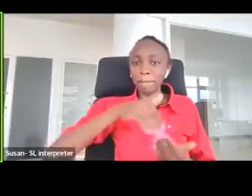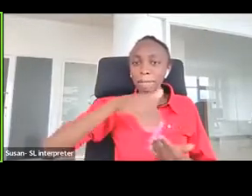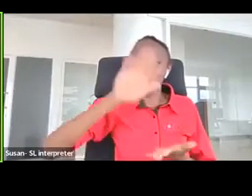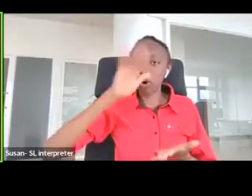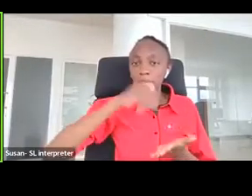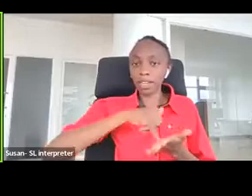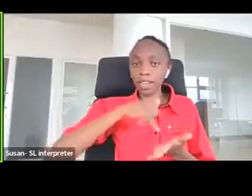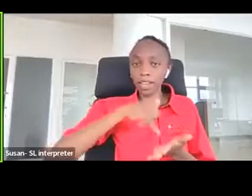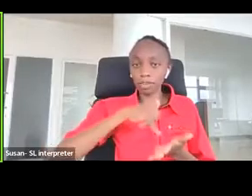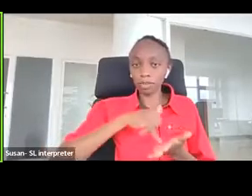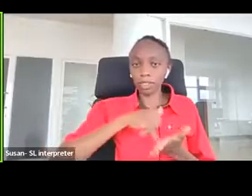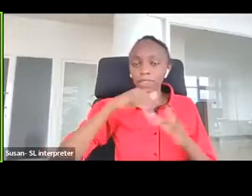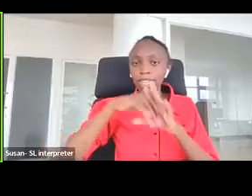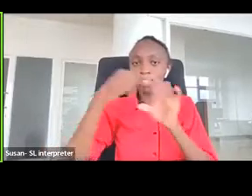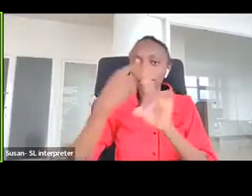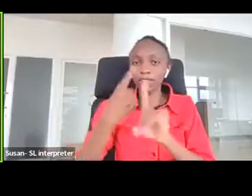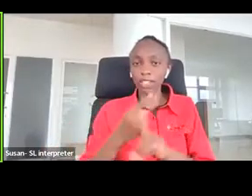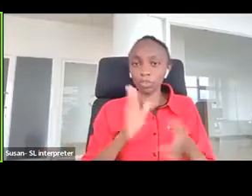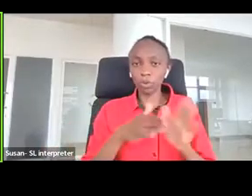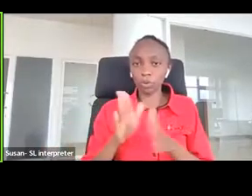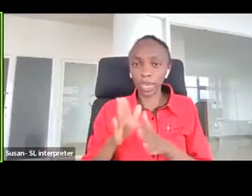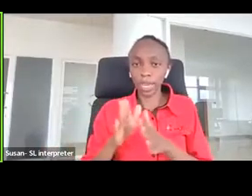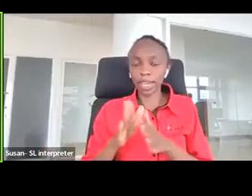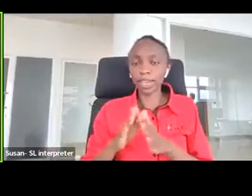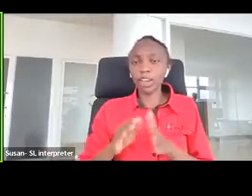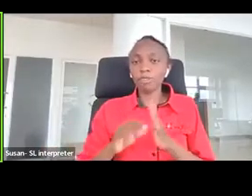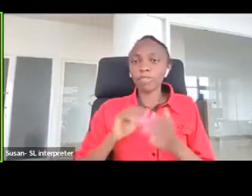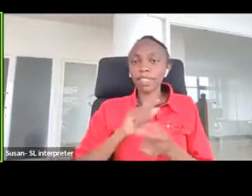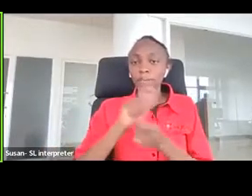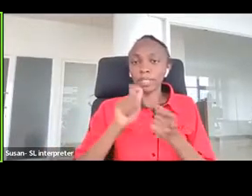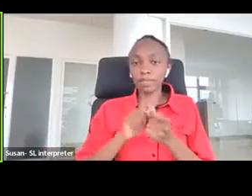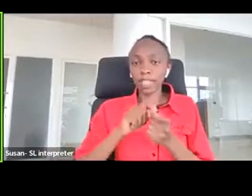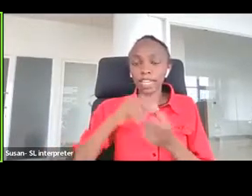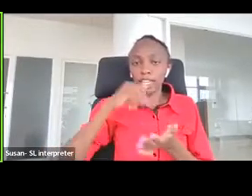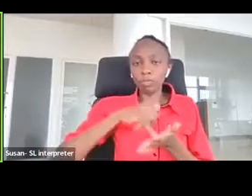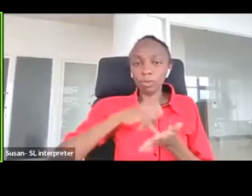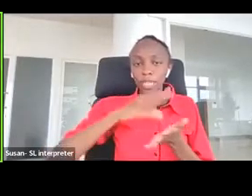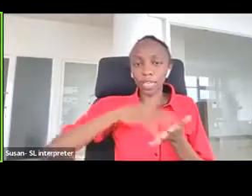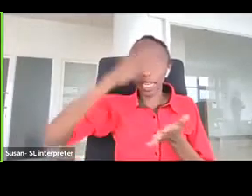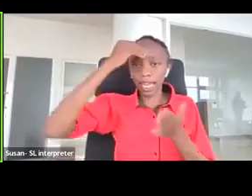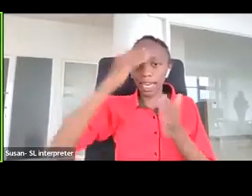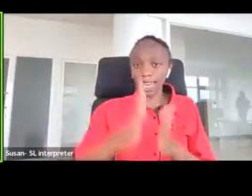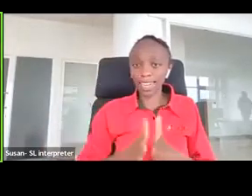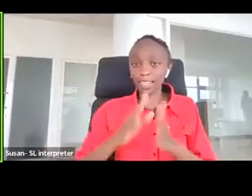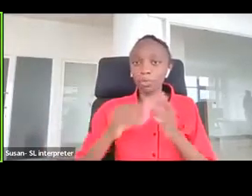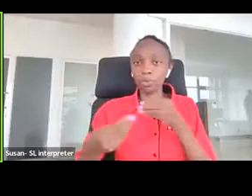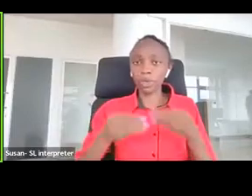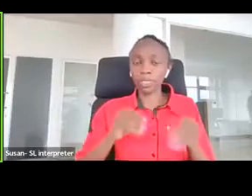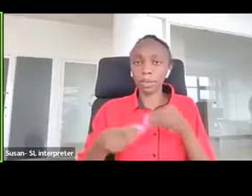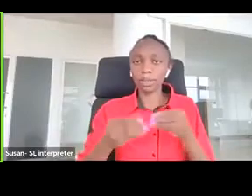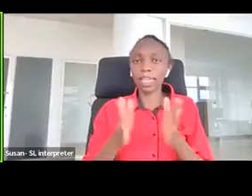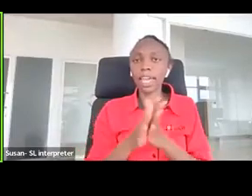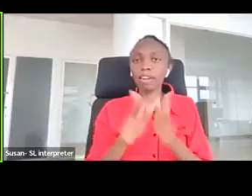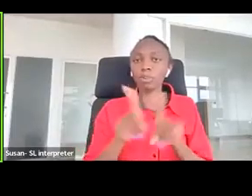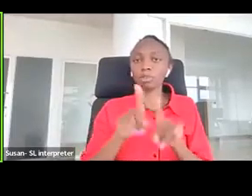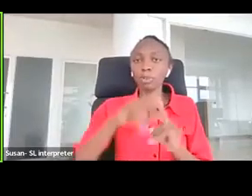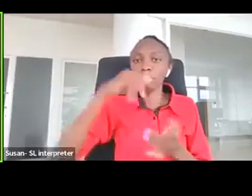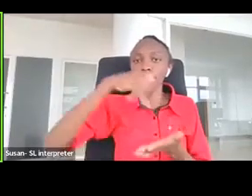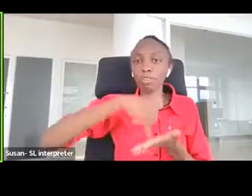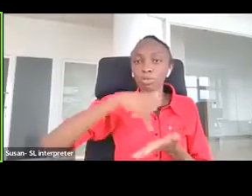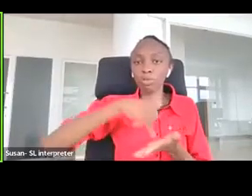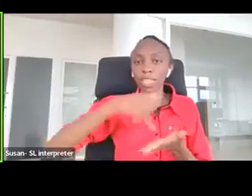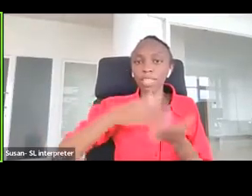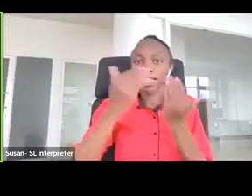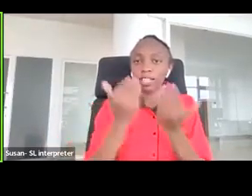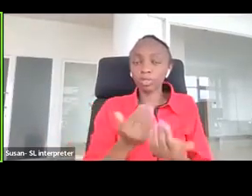many ways. First of all, including learners with disabilities, but also including children